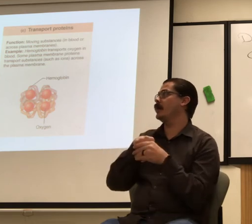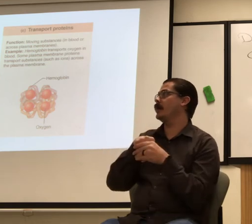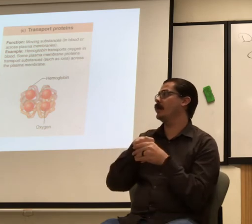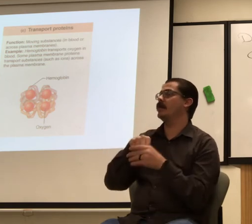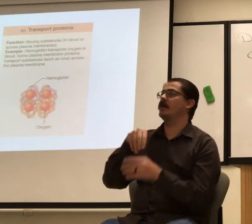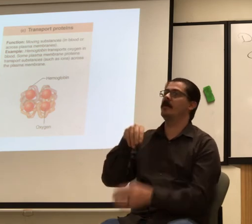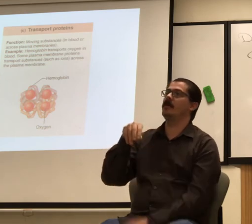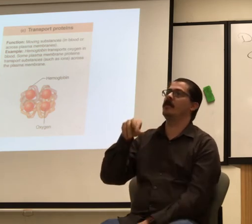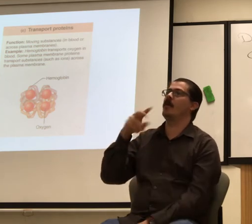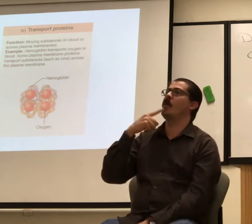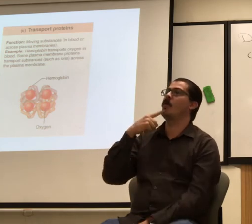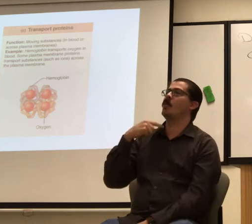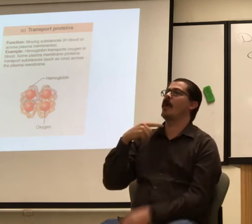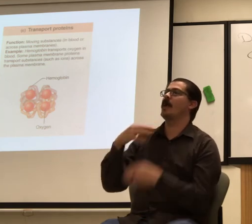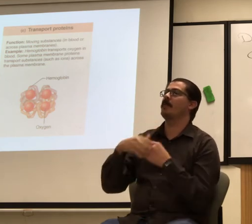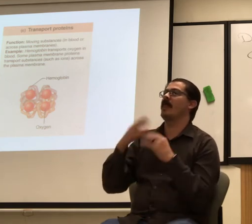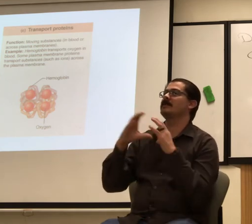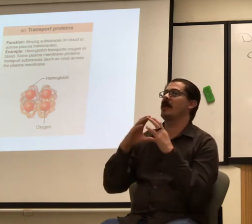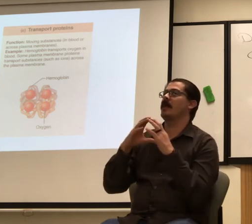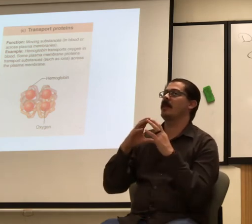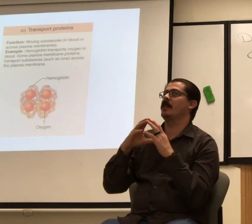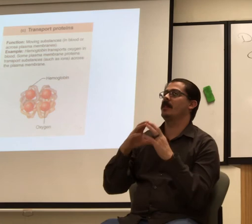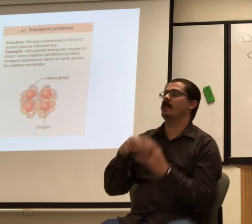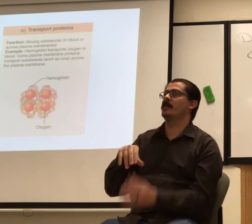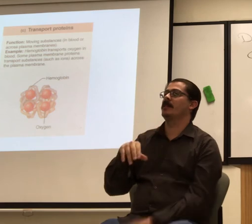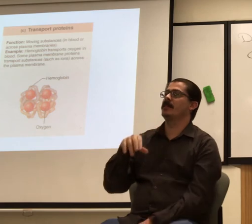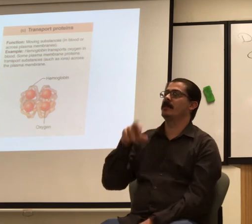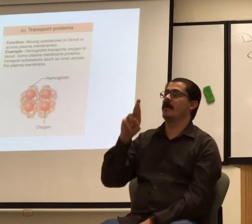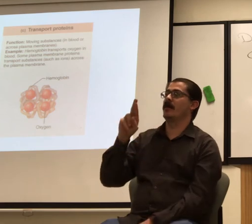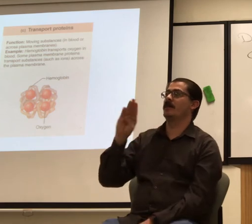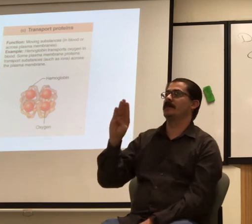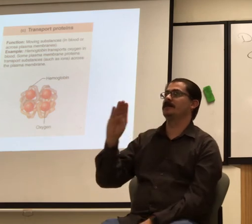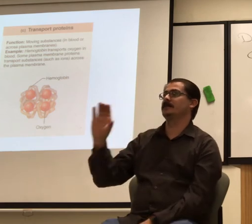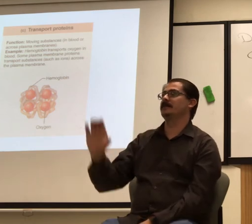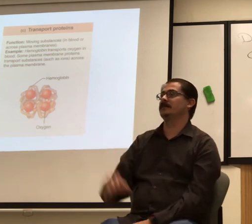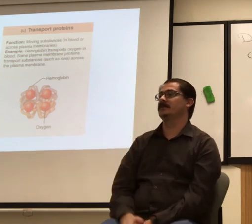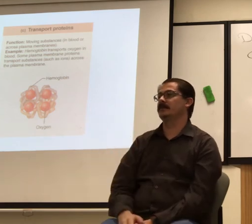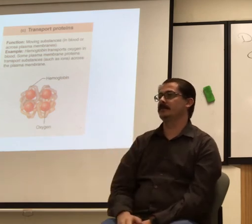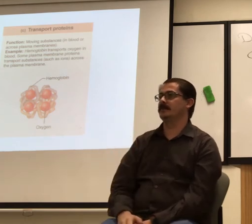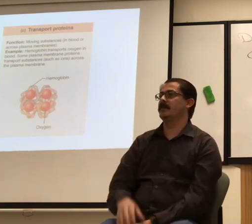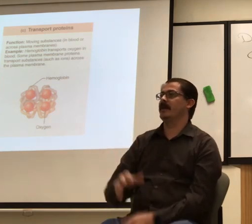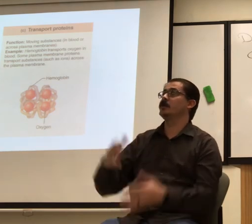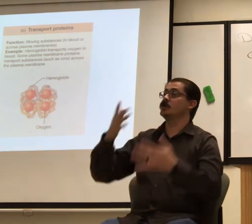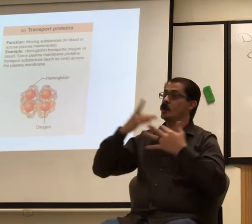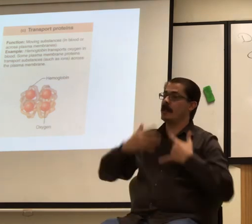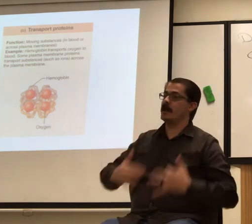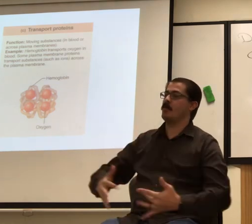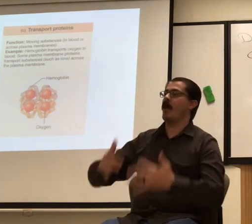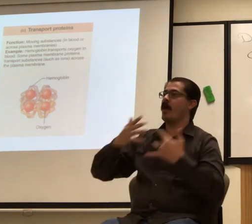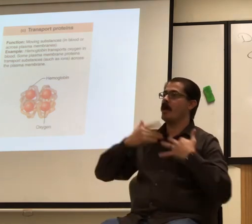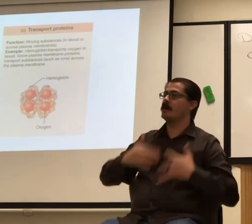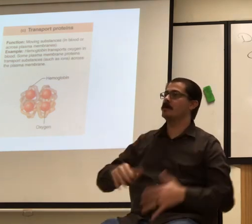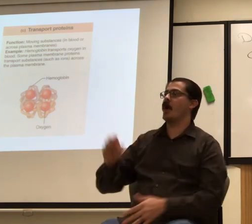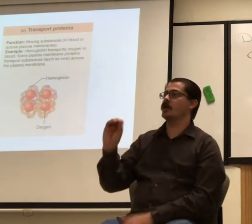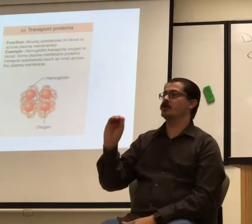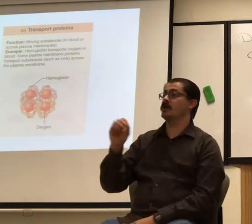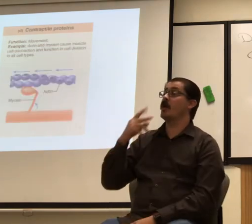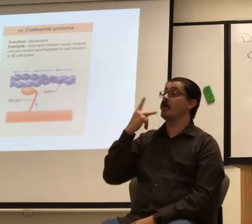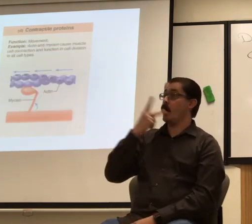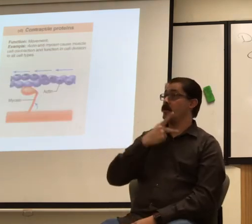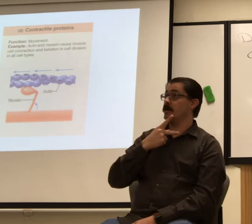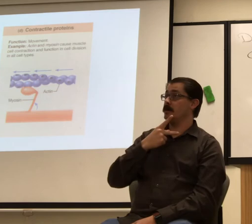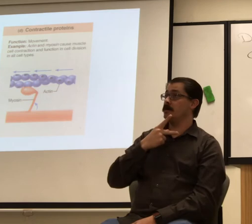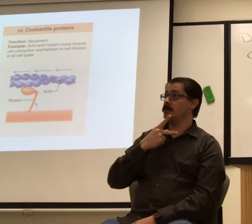the red blood cells. Red blood cells are about half of your blood. They circulate oxygen in that way. So proteins can also